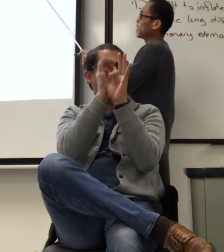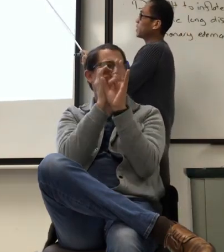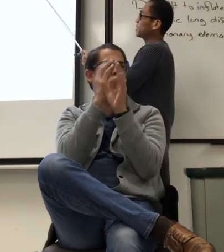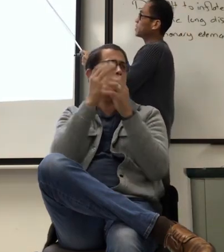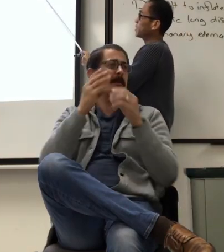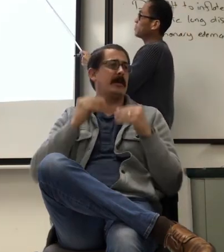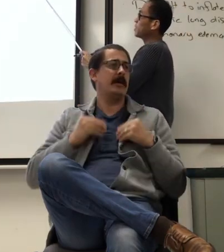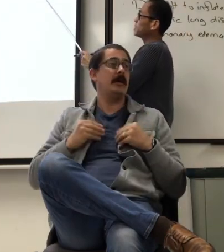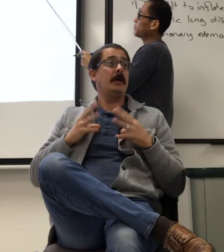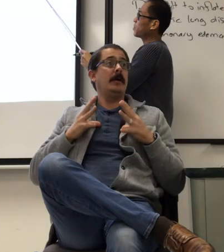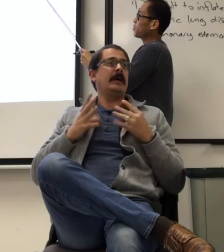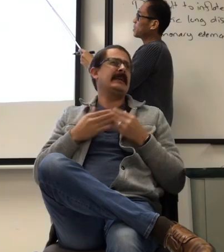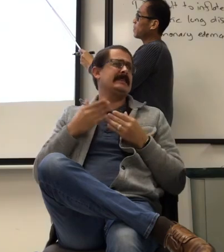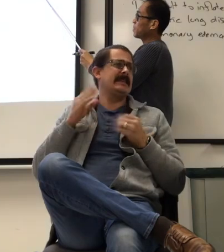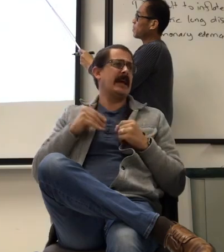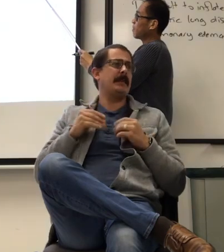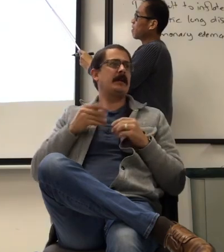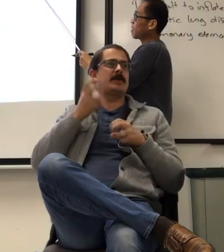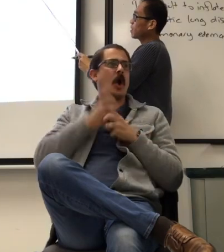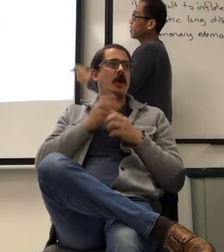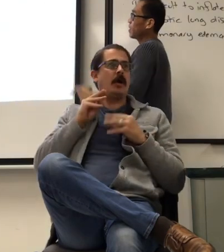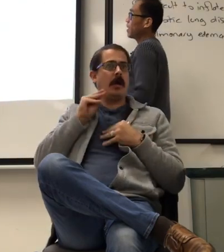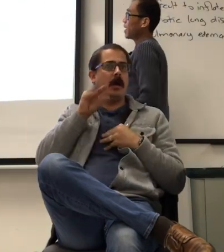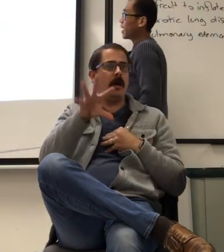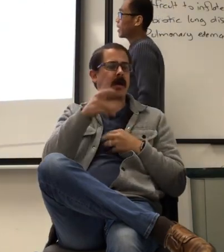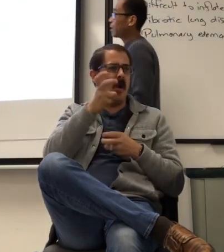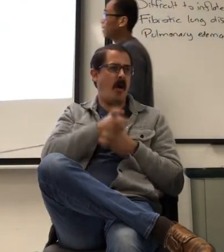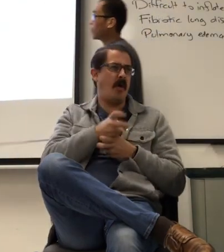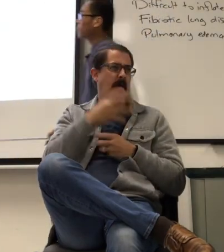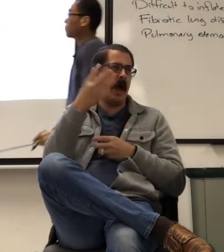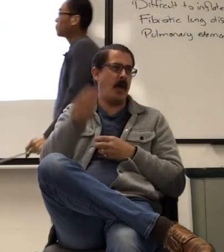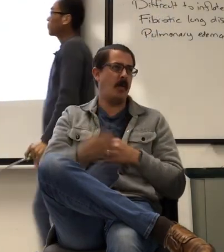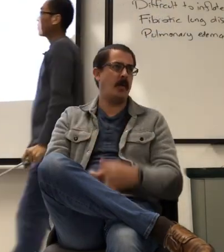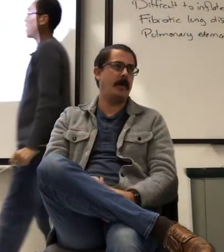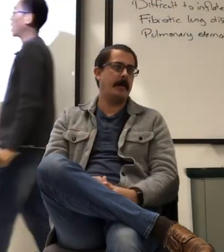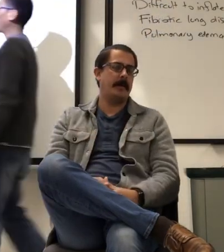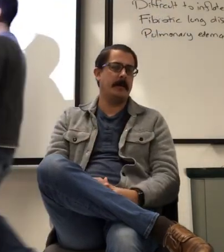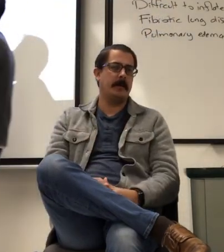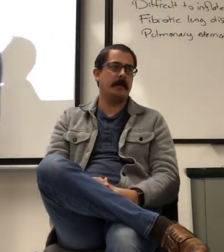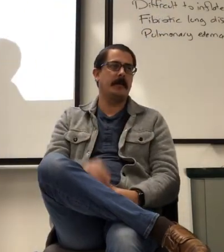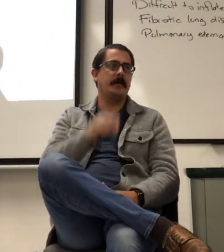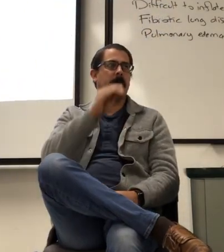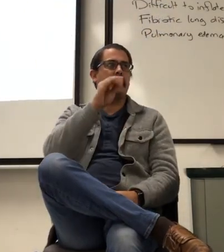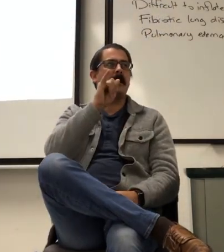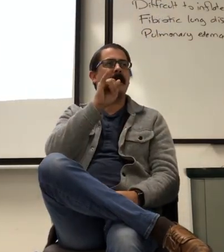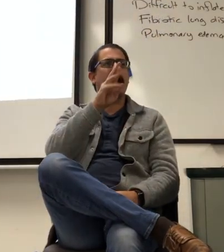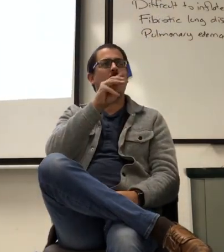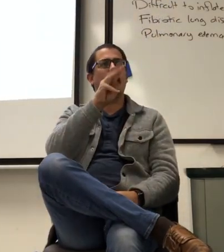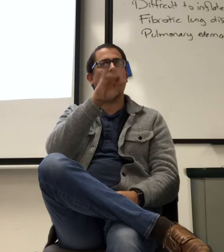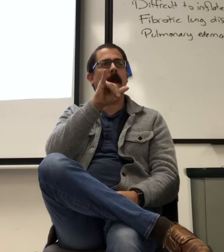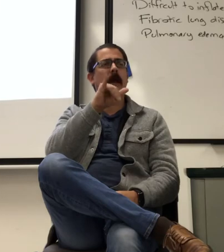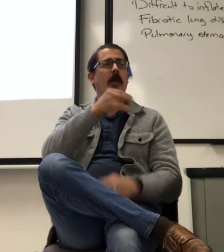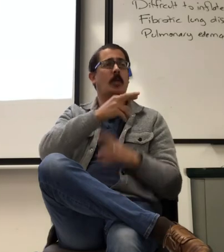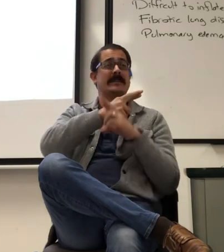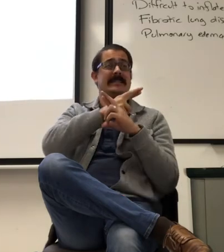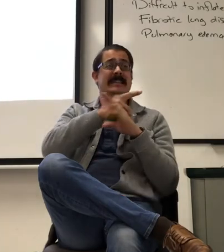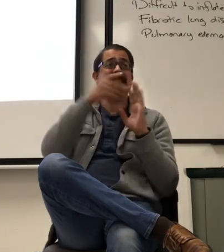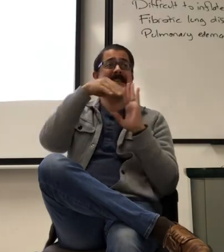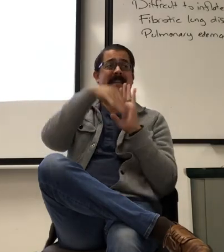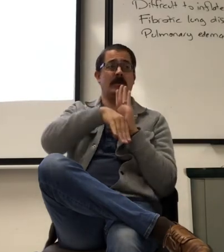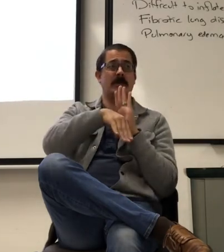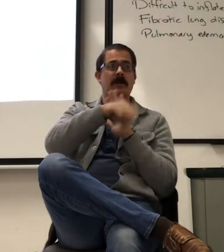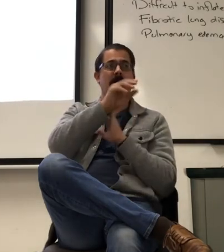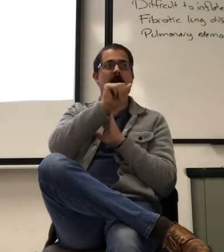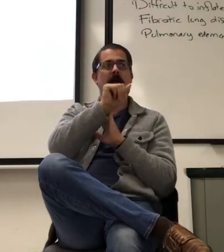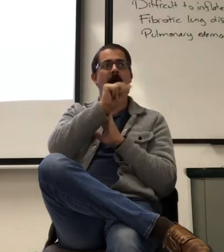can inflate easily, but it's difficult to empty the lung. And the airway resistance decreases the